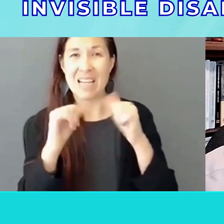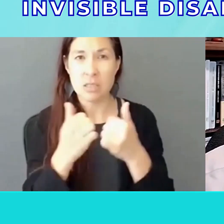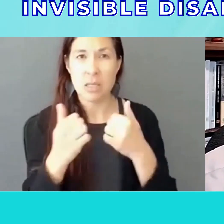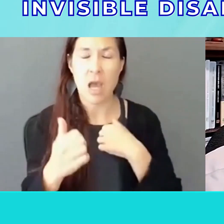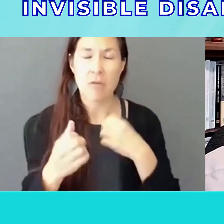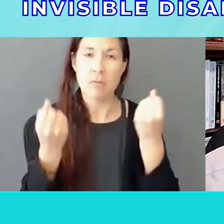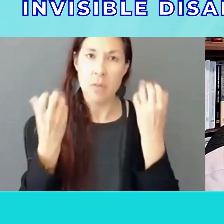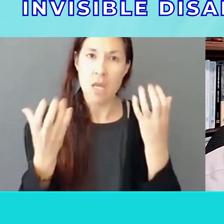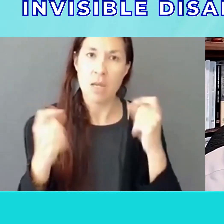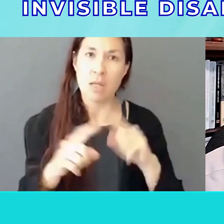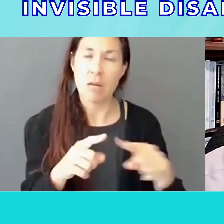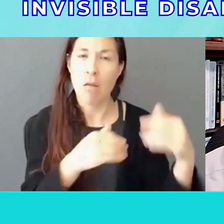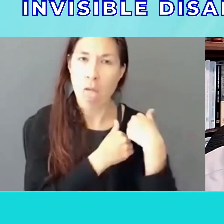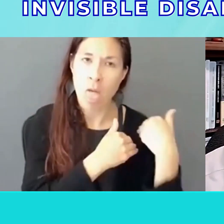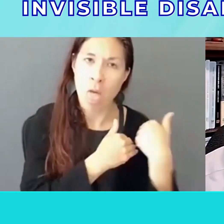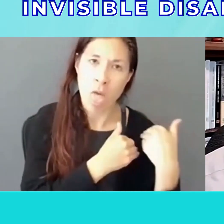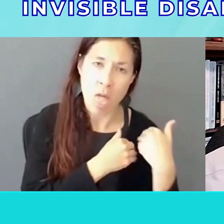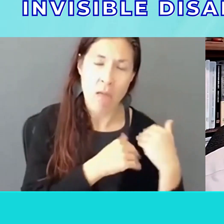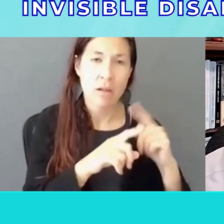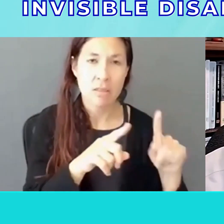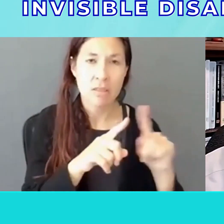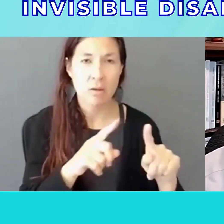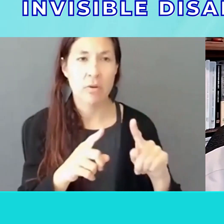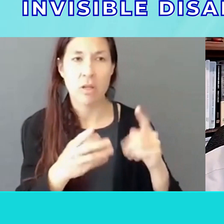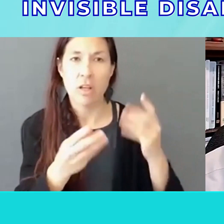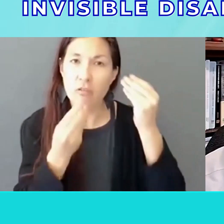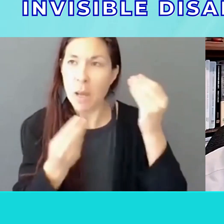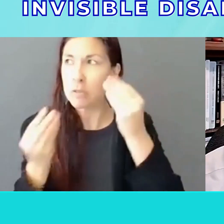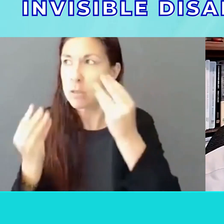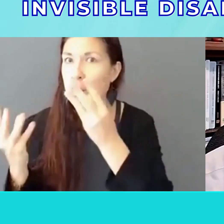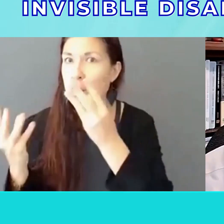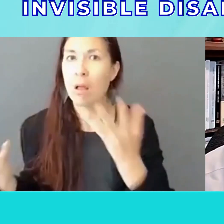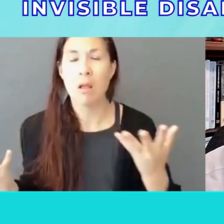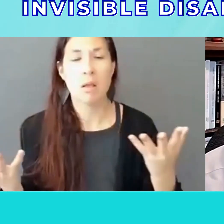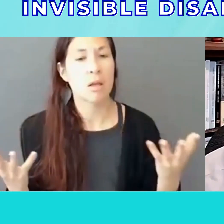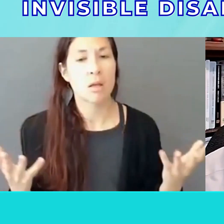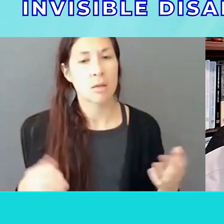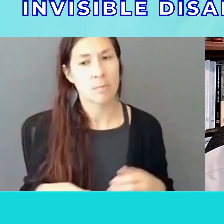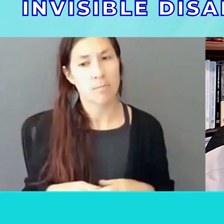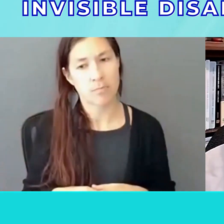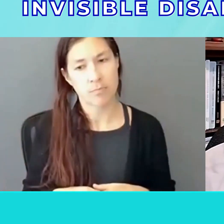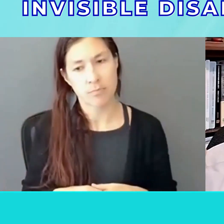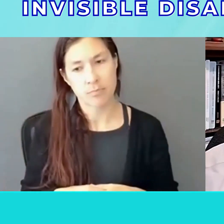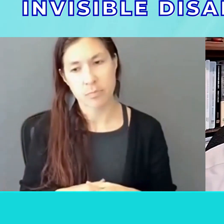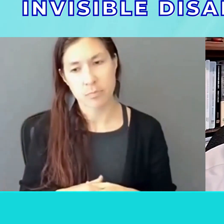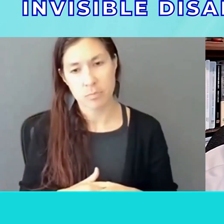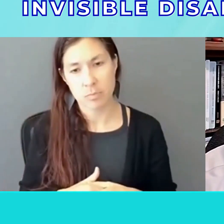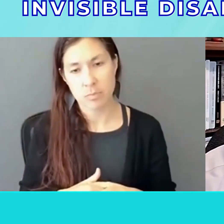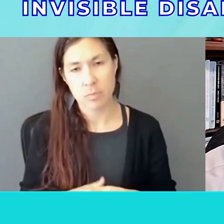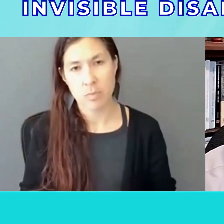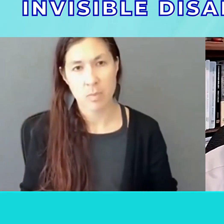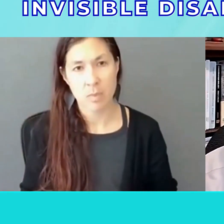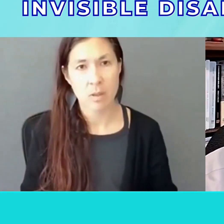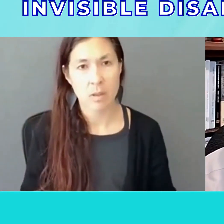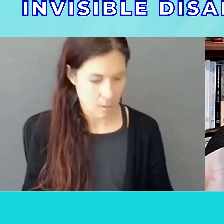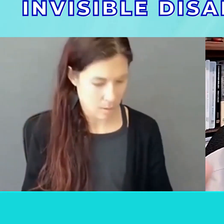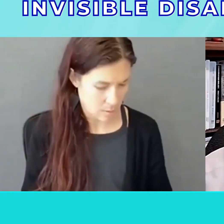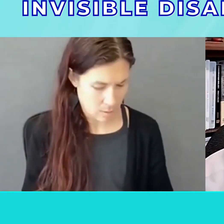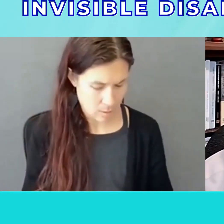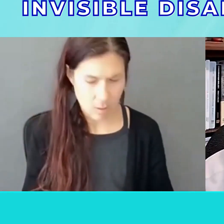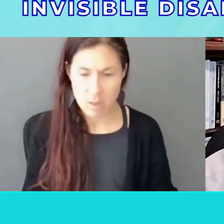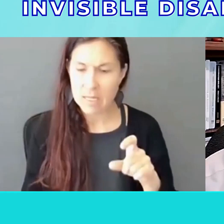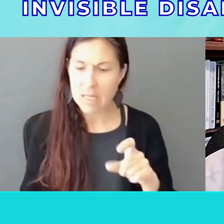collection, I am more than happy to do so. Sure, go ahead. And I think also Dr. DeMaria, as a medical doctor and an epidemiologist,